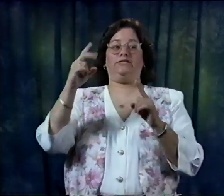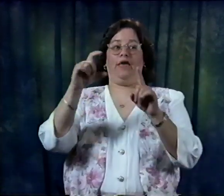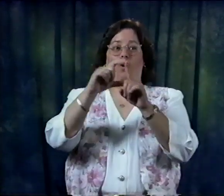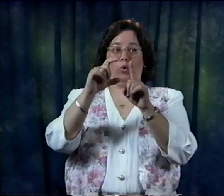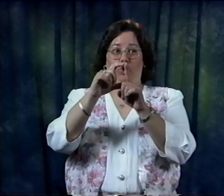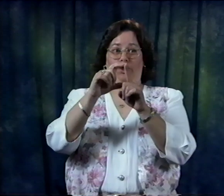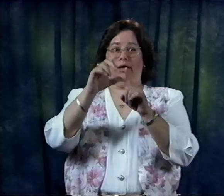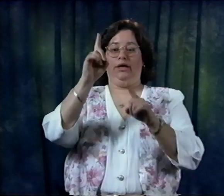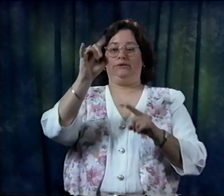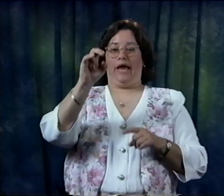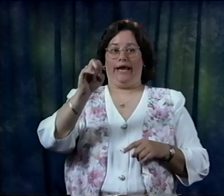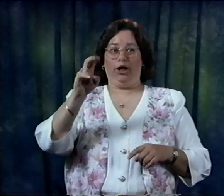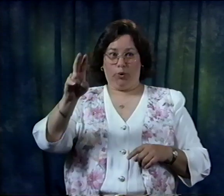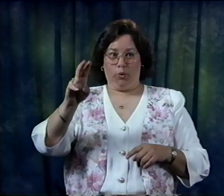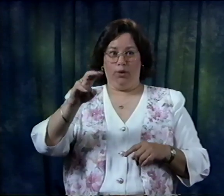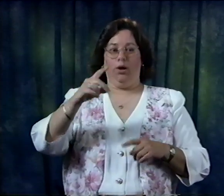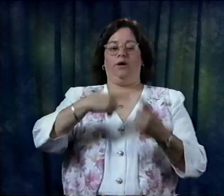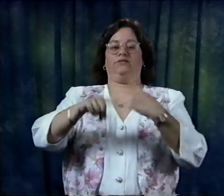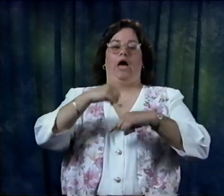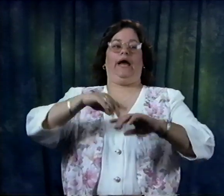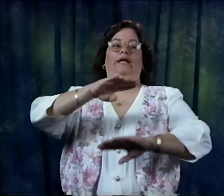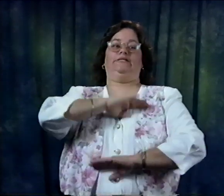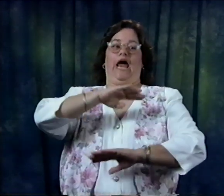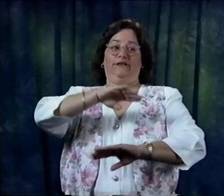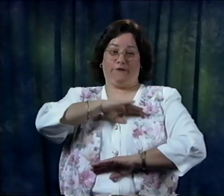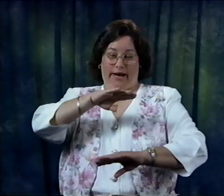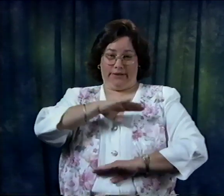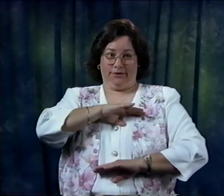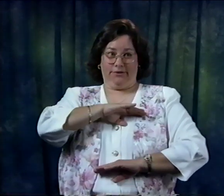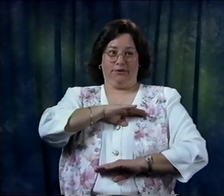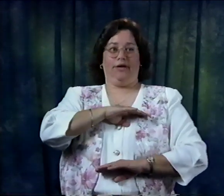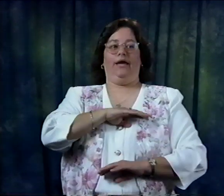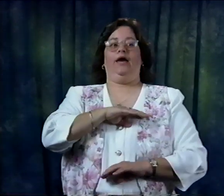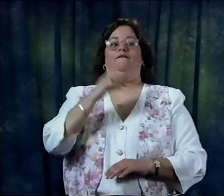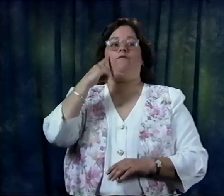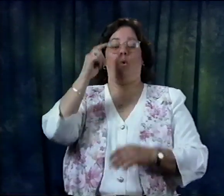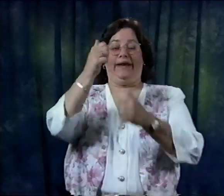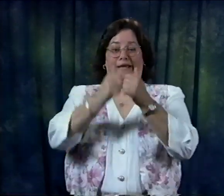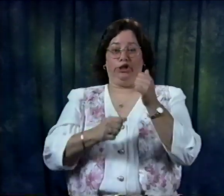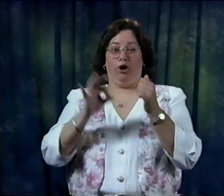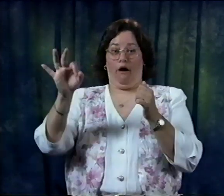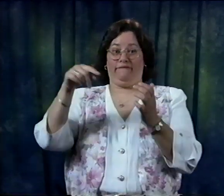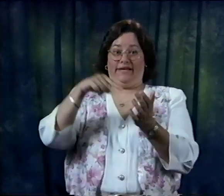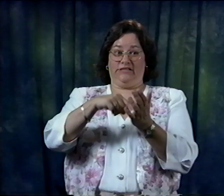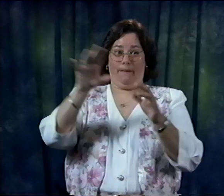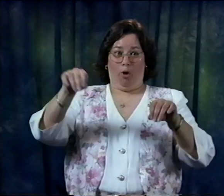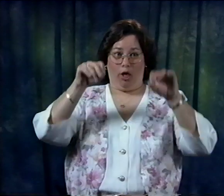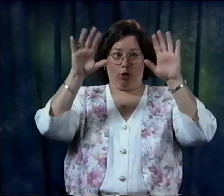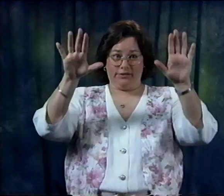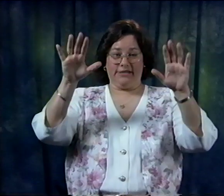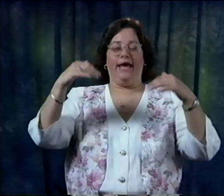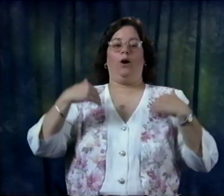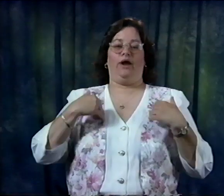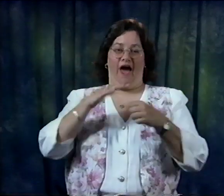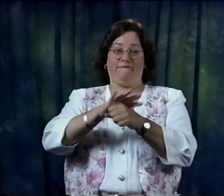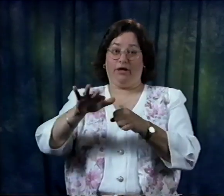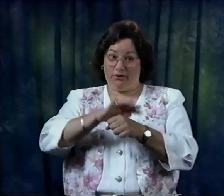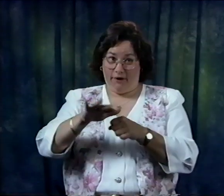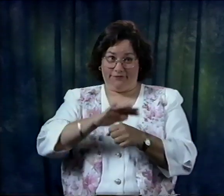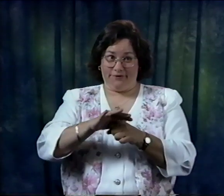When we see the word Dayenu, sign satisfied. For each of these miracles, it would have